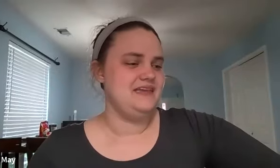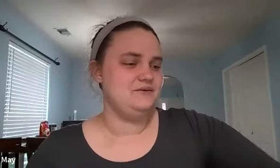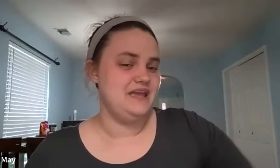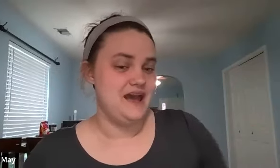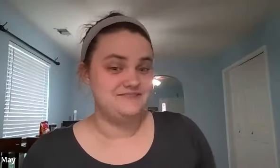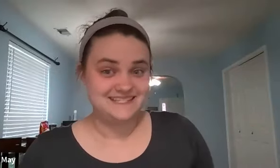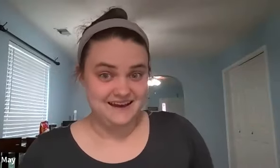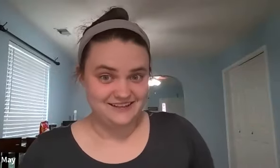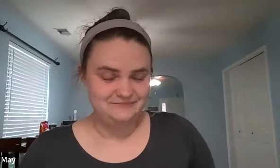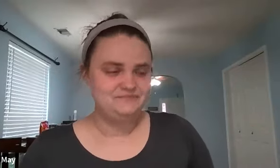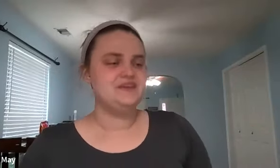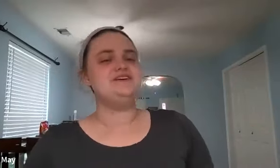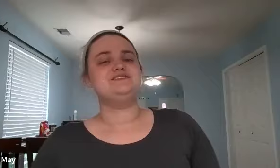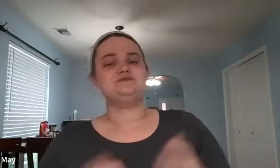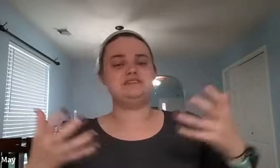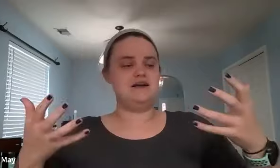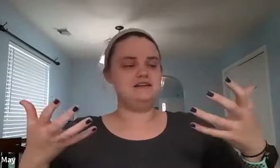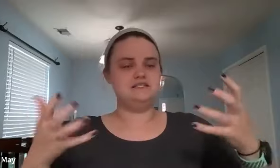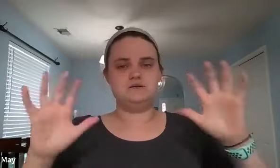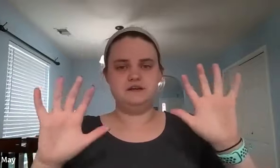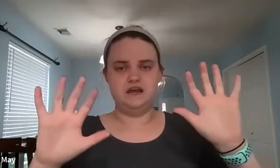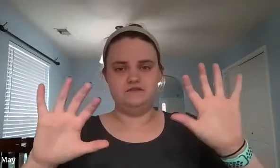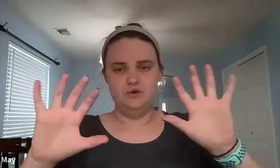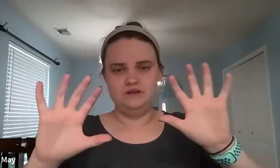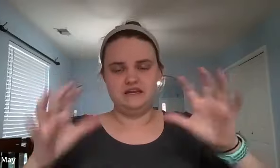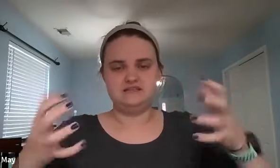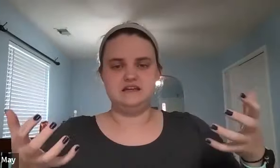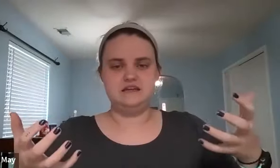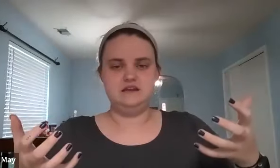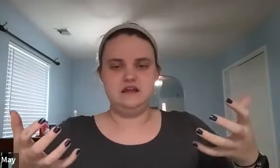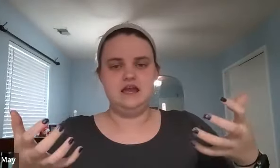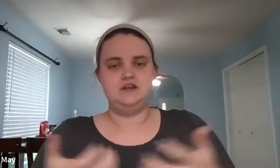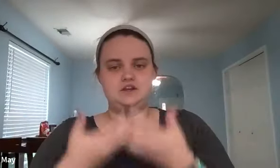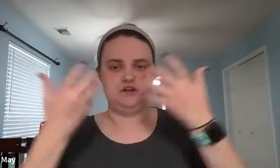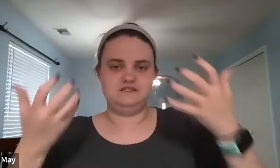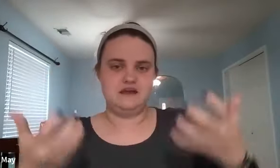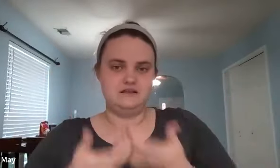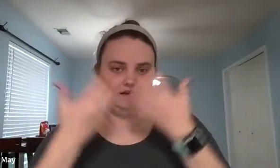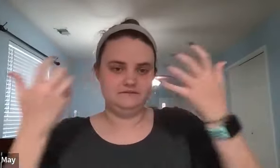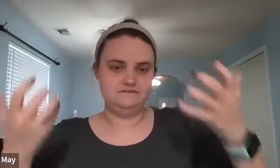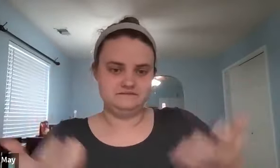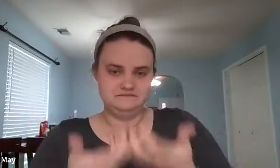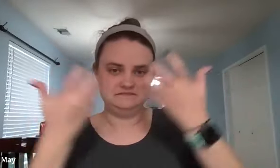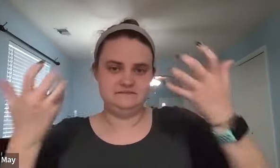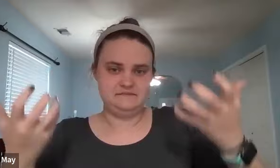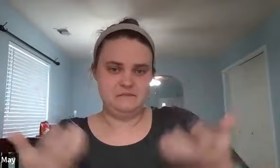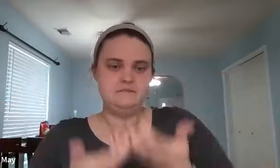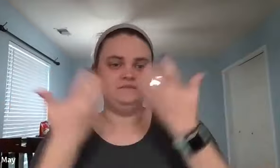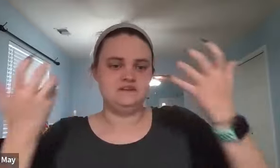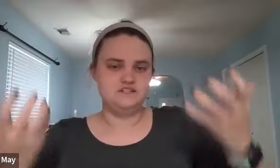Then we have salad. So salad is going to be kind of open hands again, and you're going to go salad. So